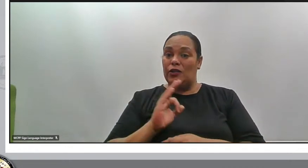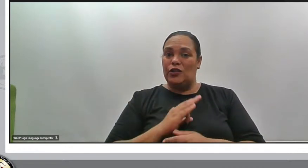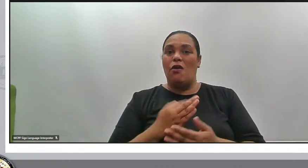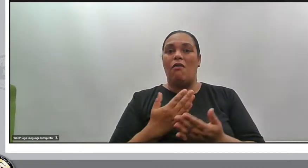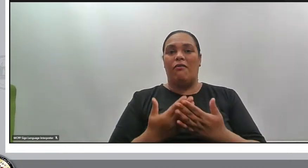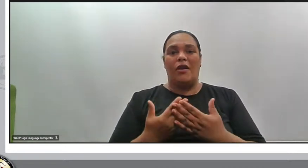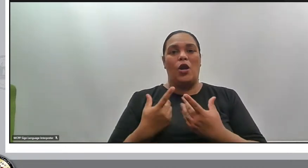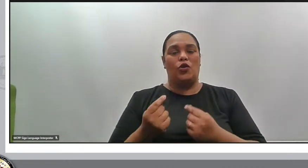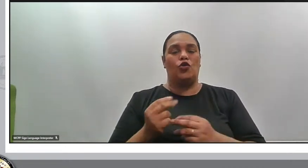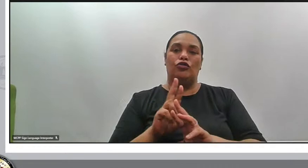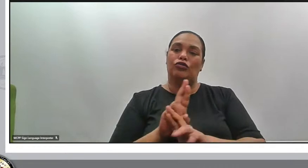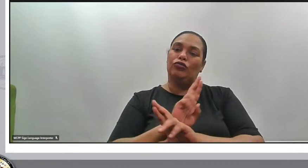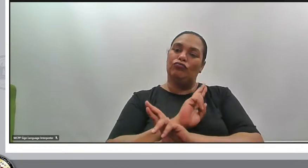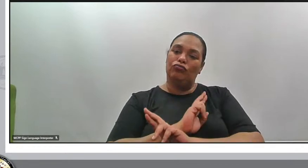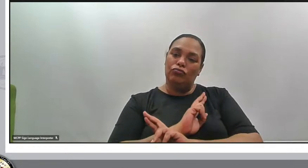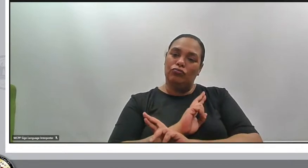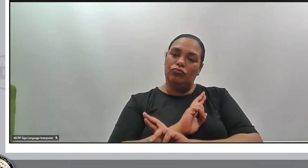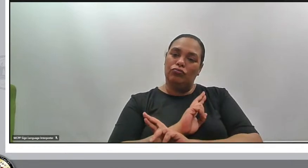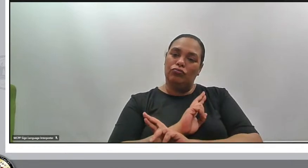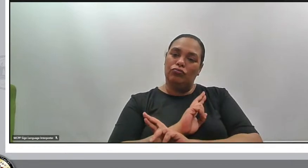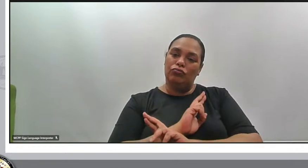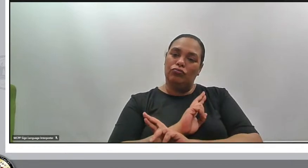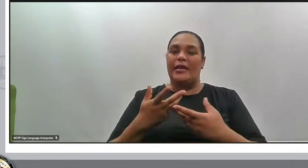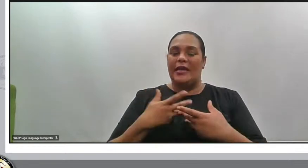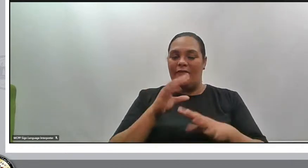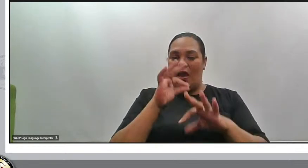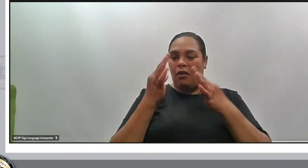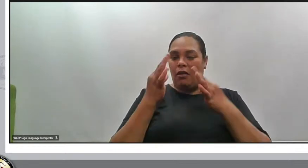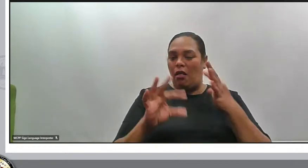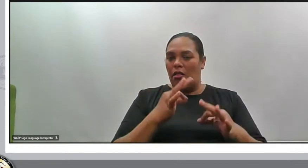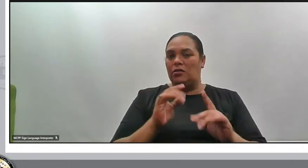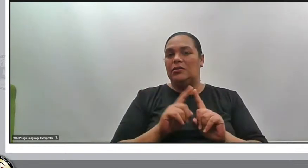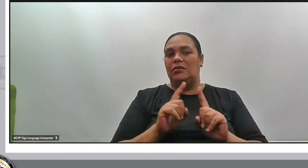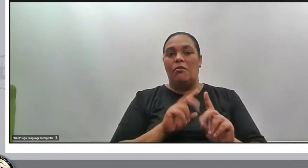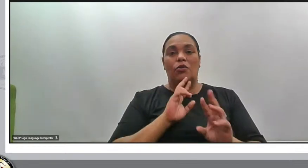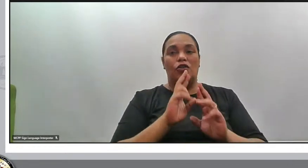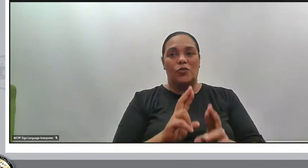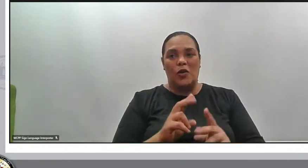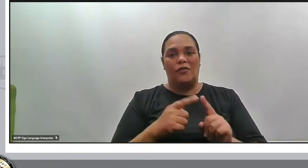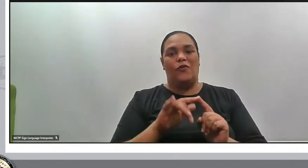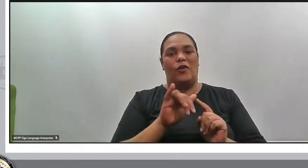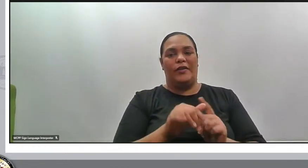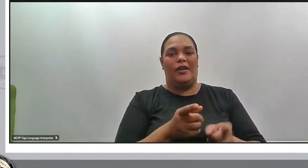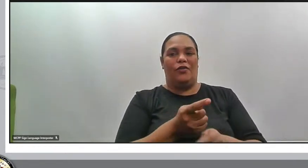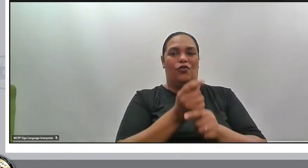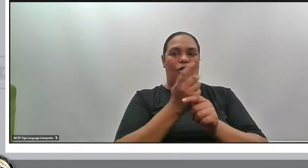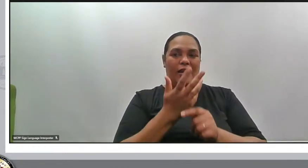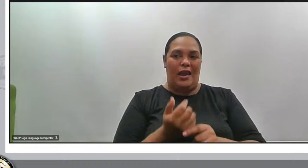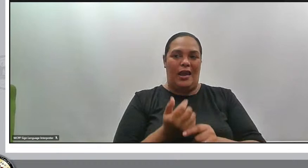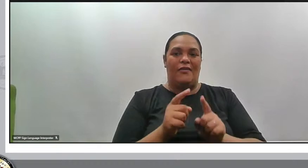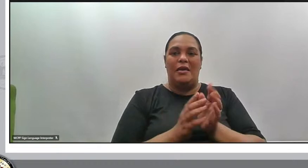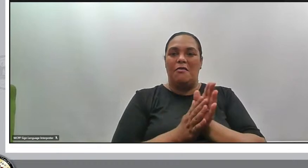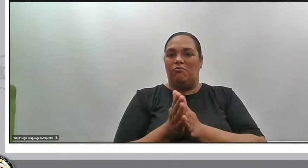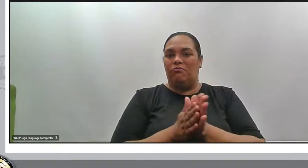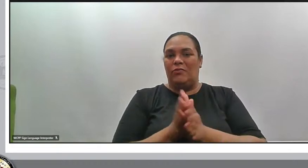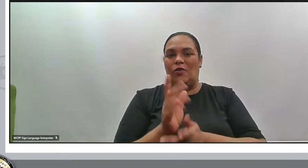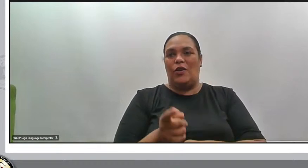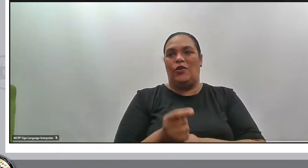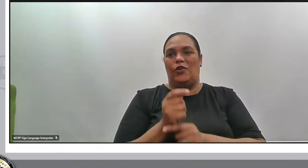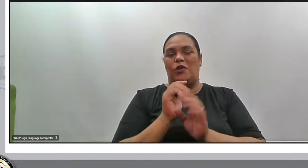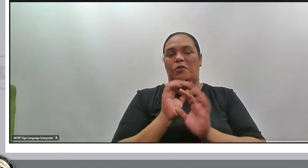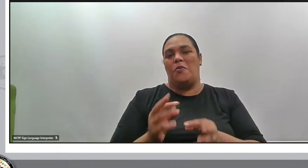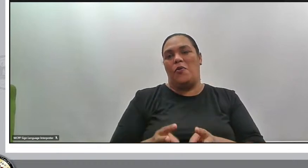taking a break, and then would provide us the analytics and the responses to that threat and to mitigate that threat